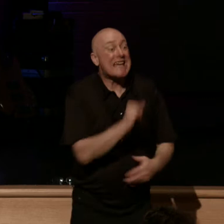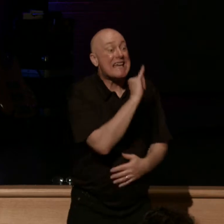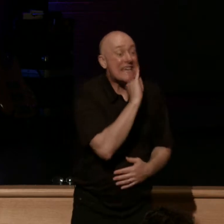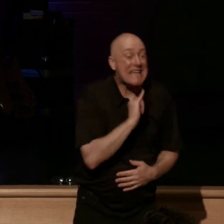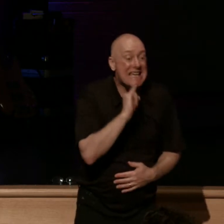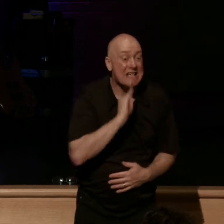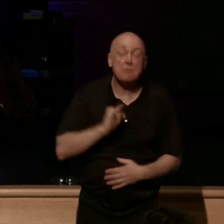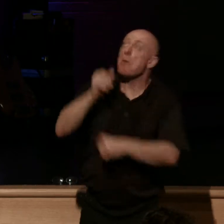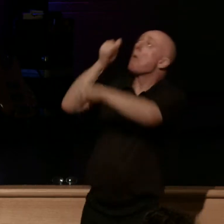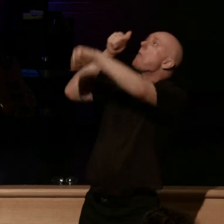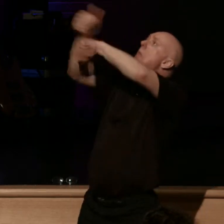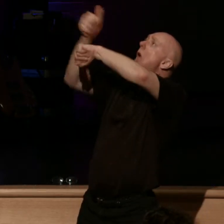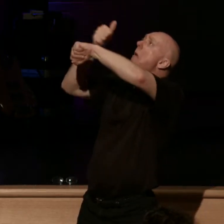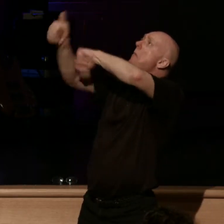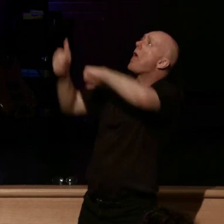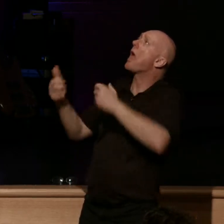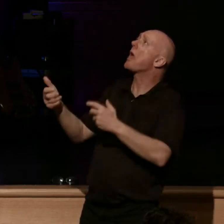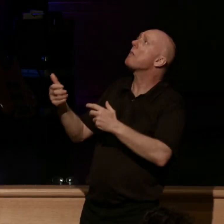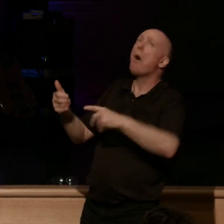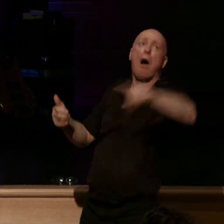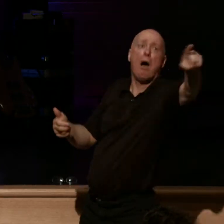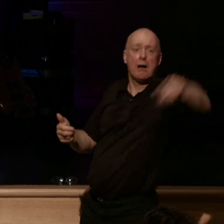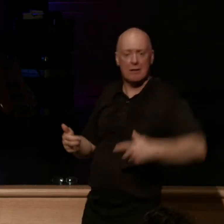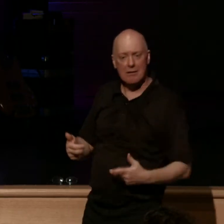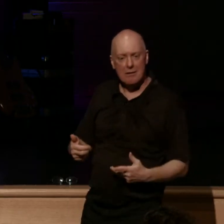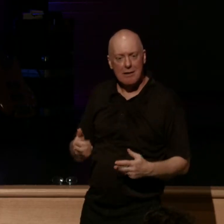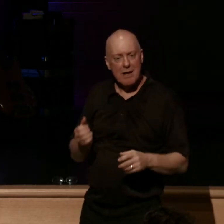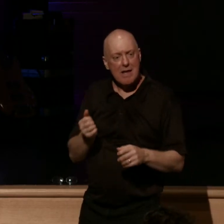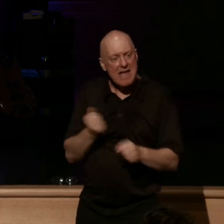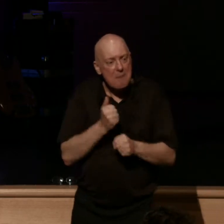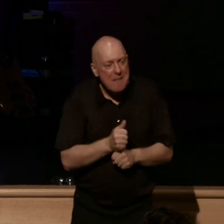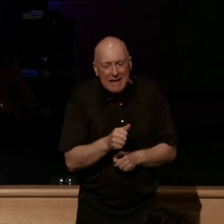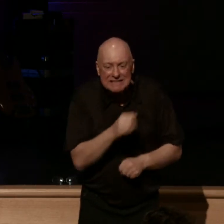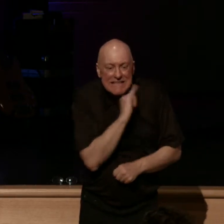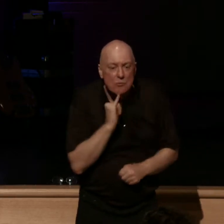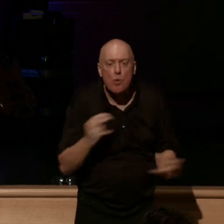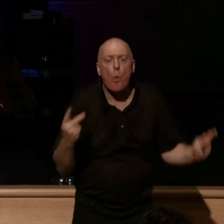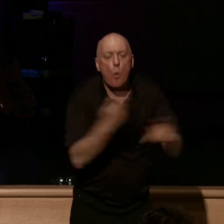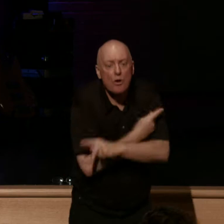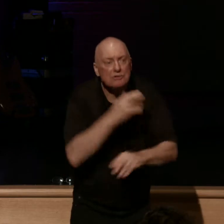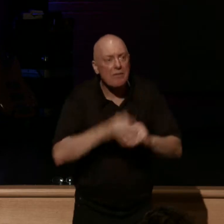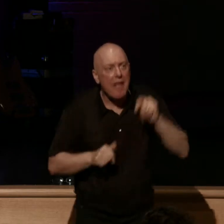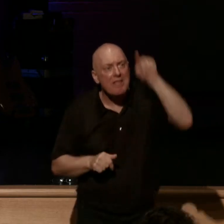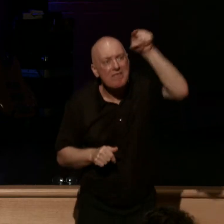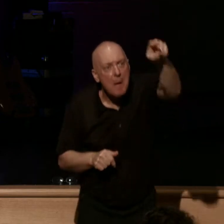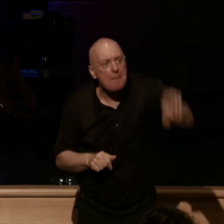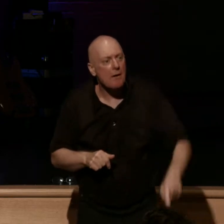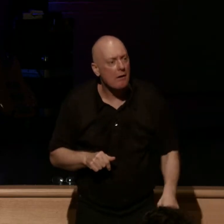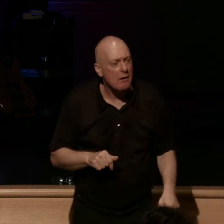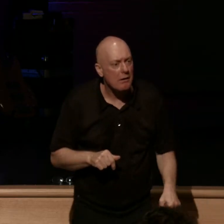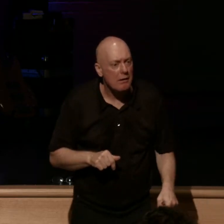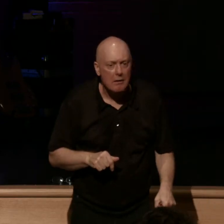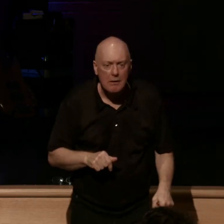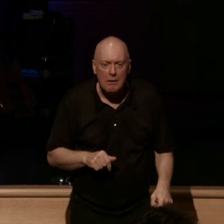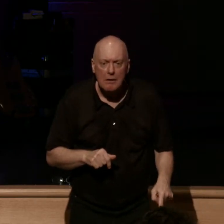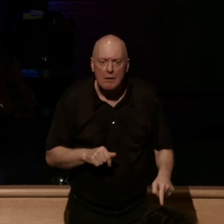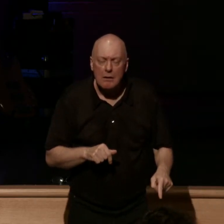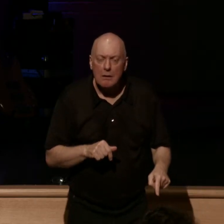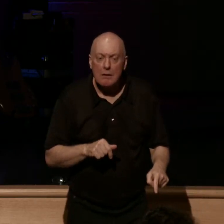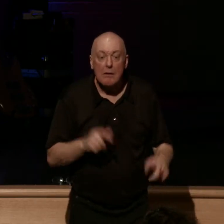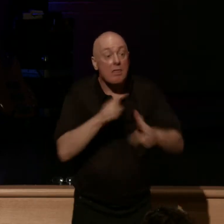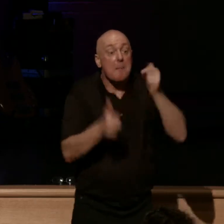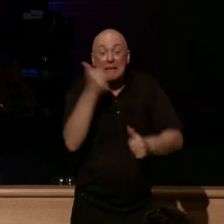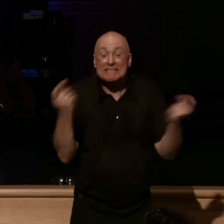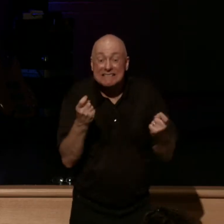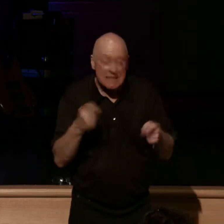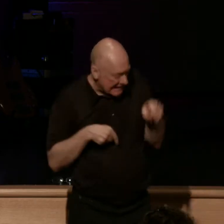saying obviously makes them worse than the people they're accusing to be sinful. The greater sin is their